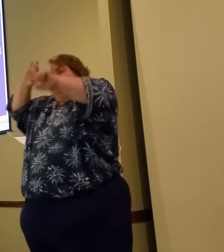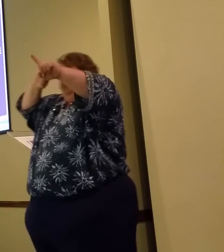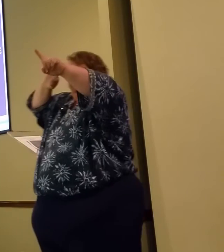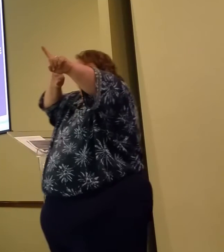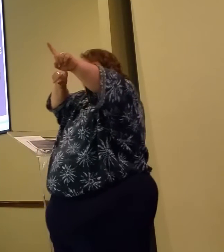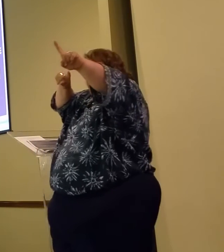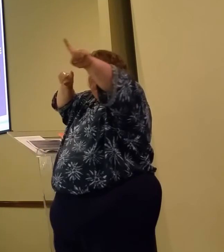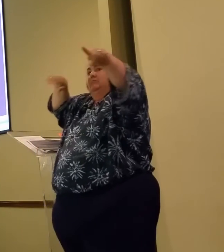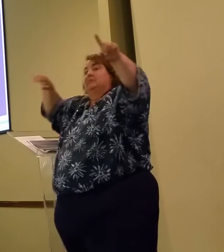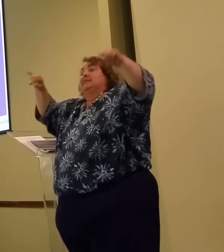state?